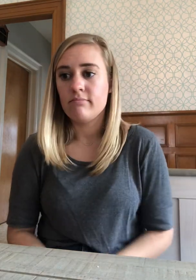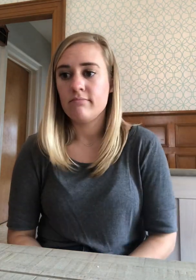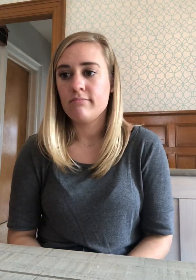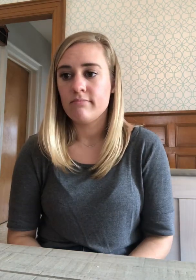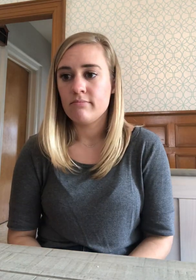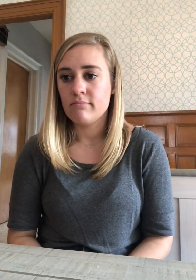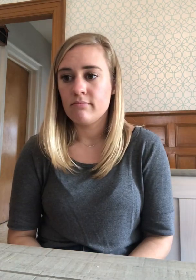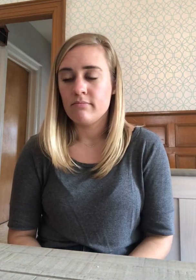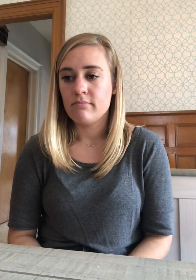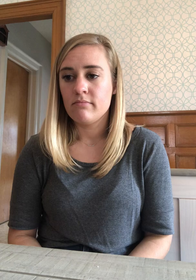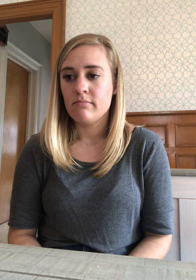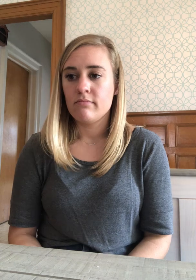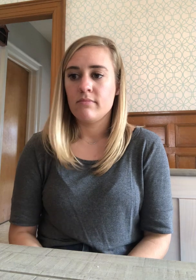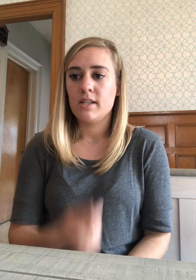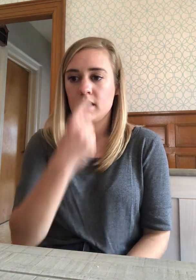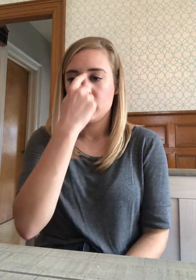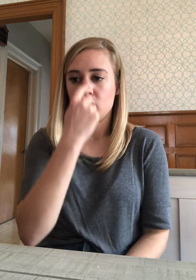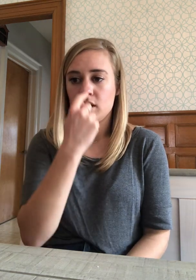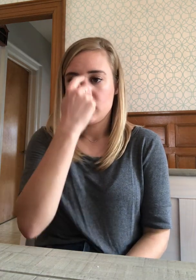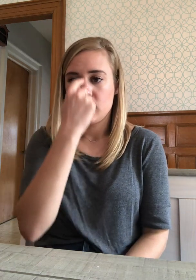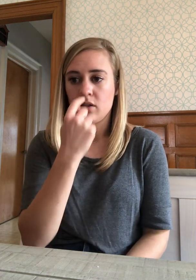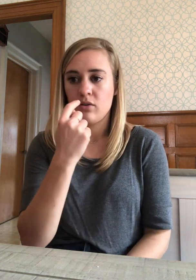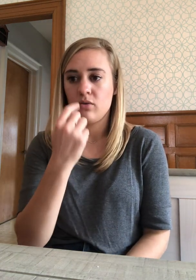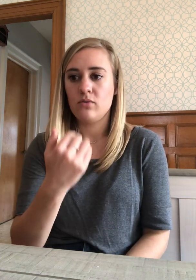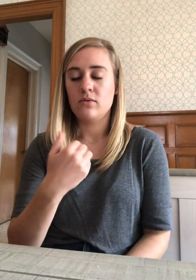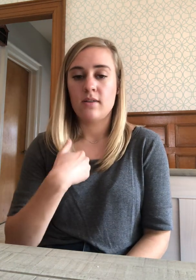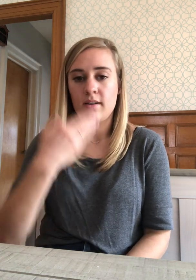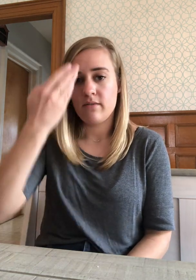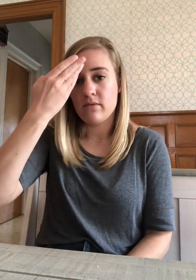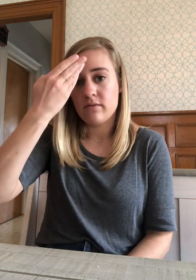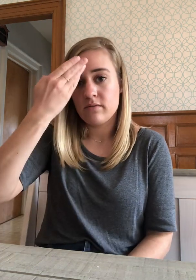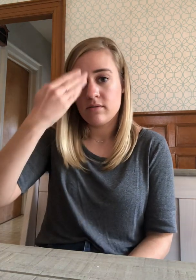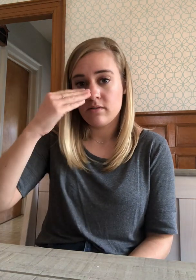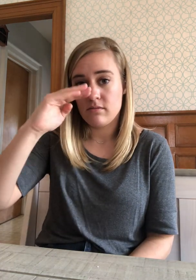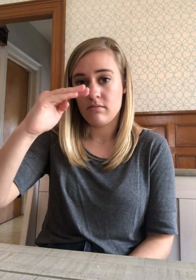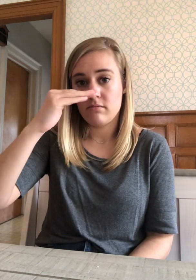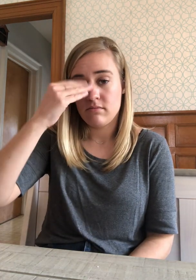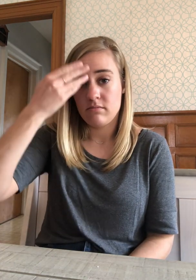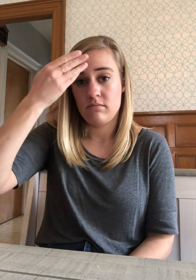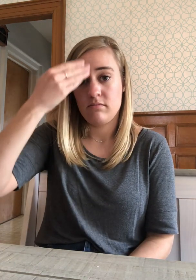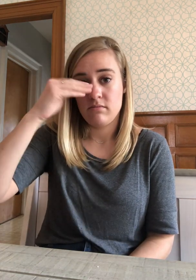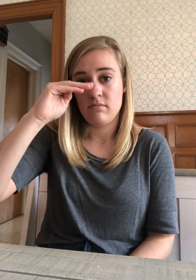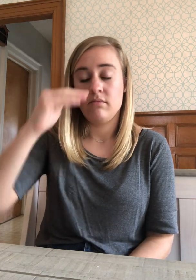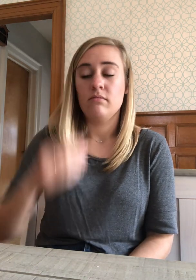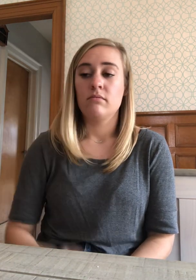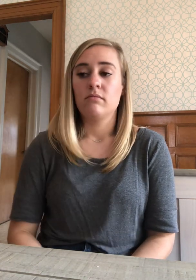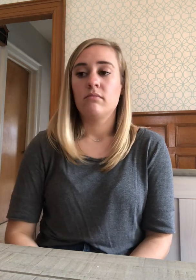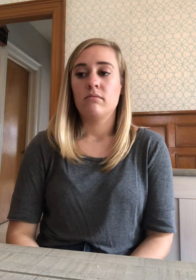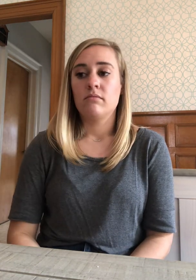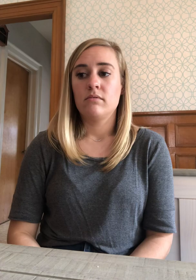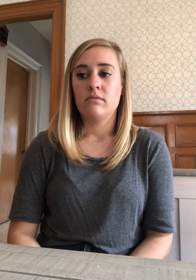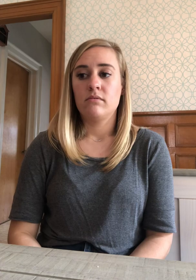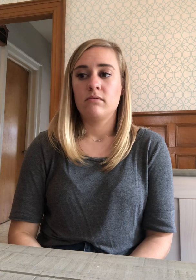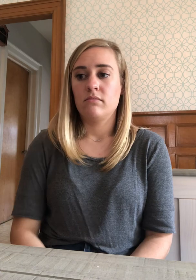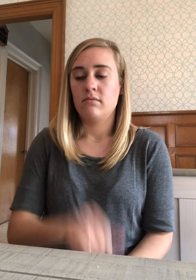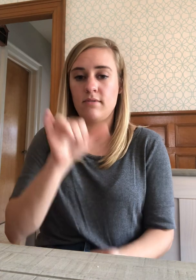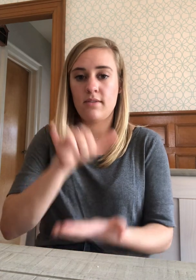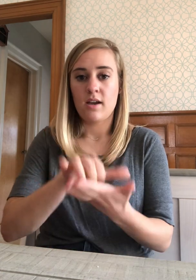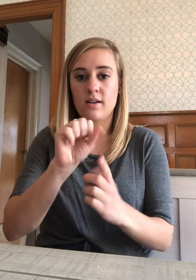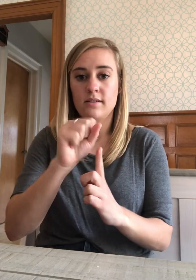look at his nose, he's got a depressed nasal bridge. And that's a situation that goes along with nasal